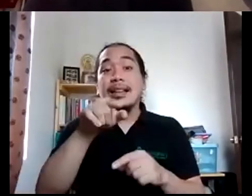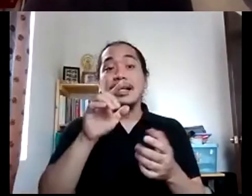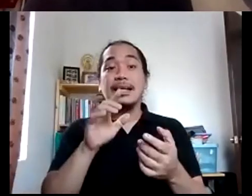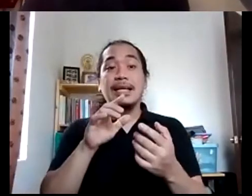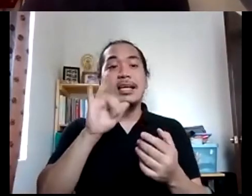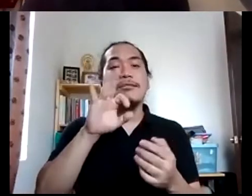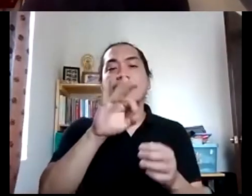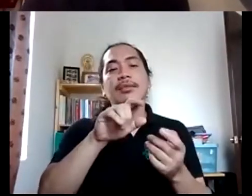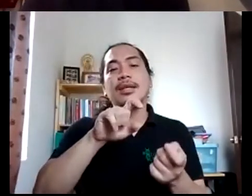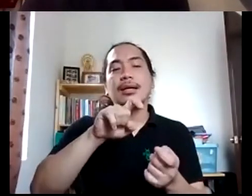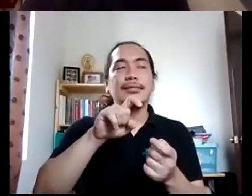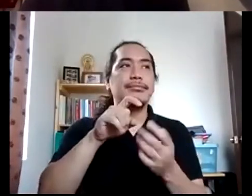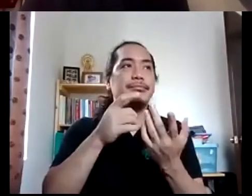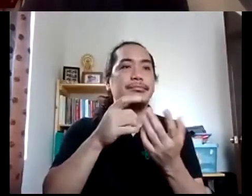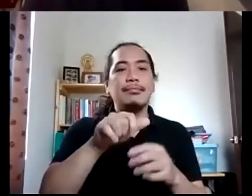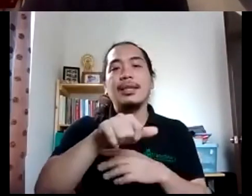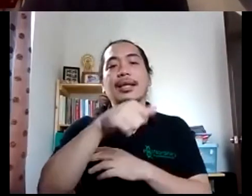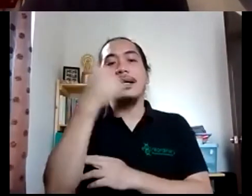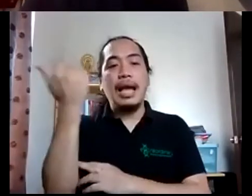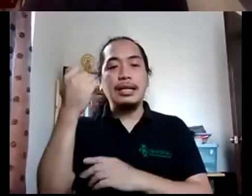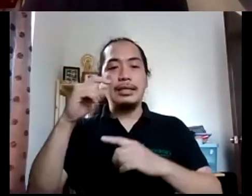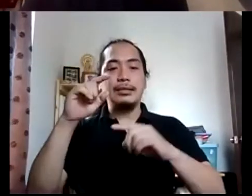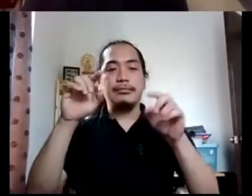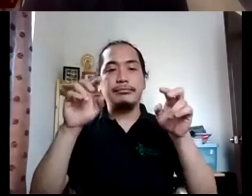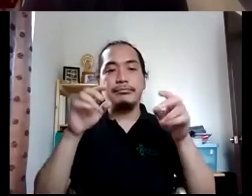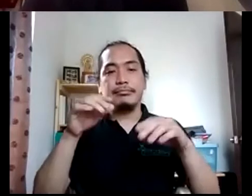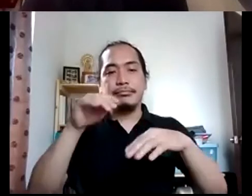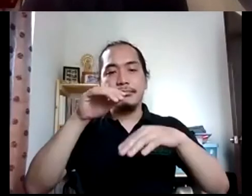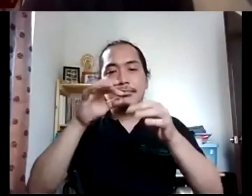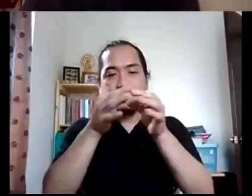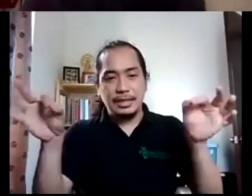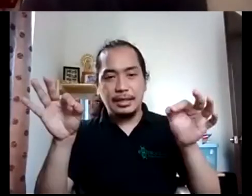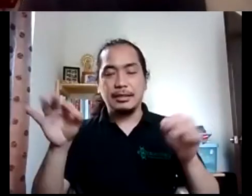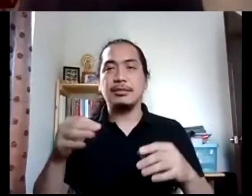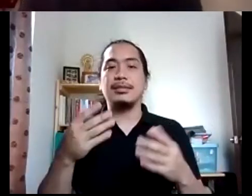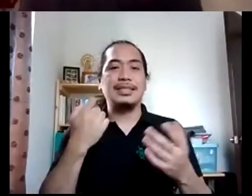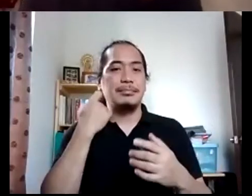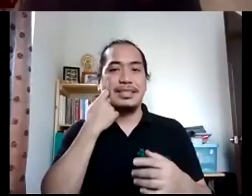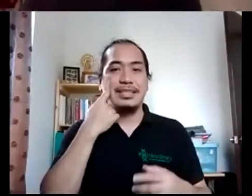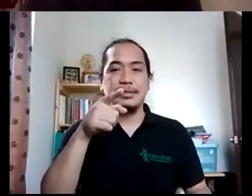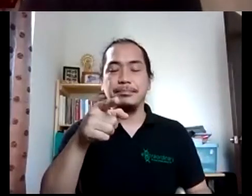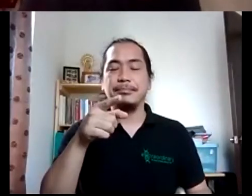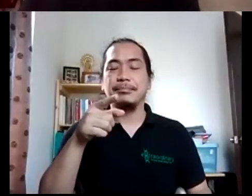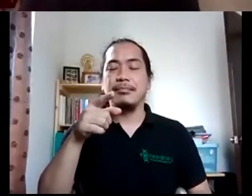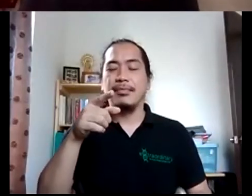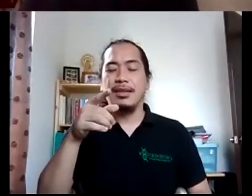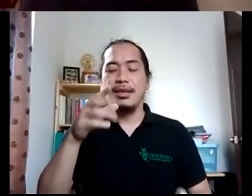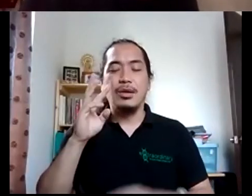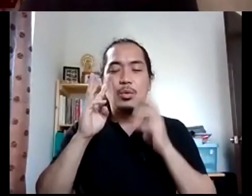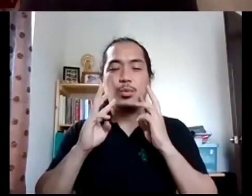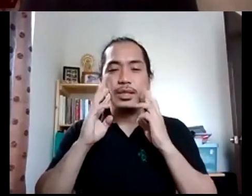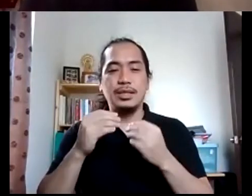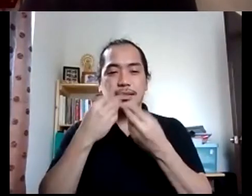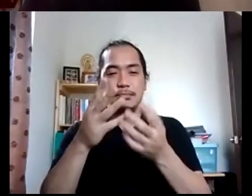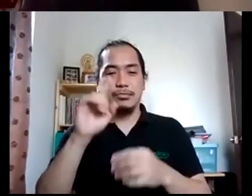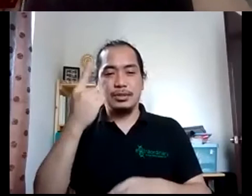So that in itself is not a phrase because it's just one sign. But in another example, like what we